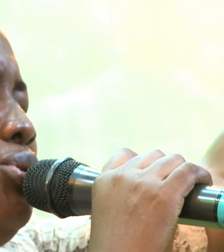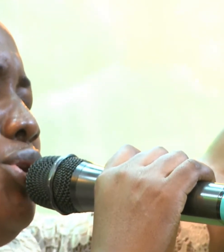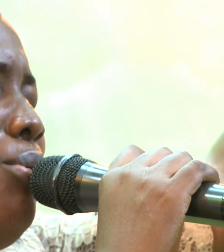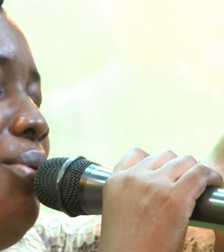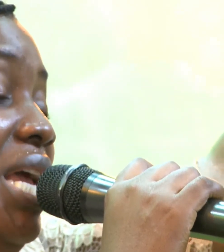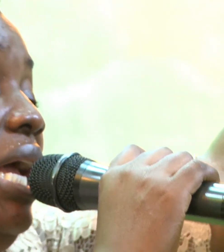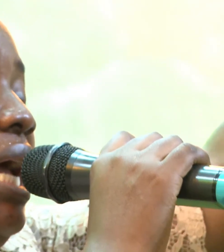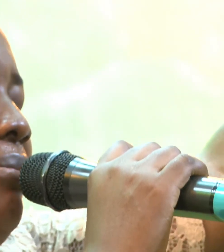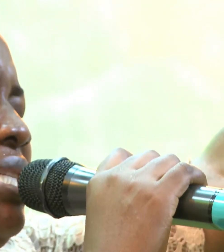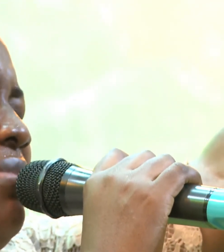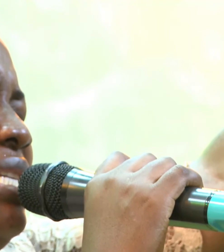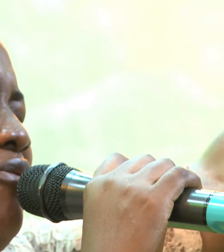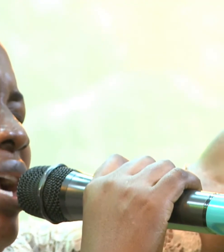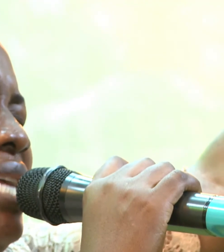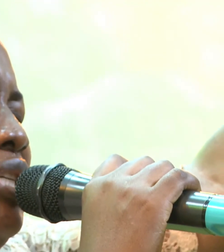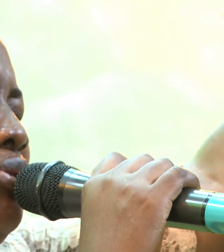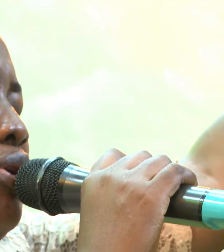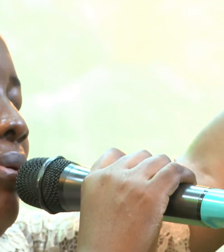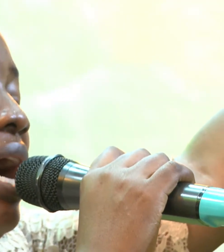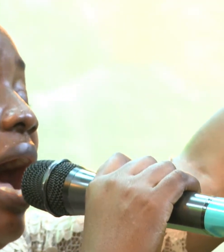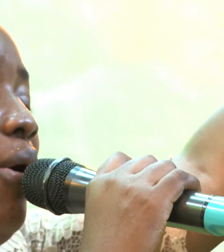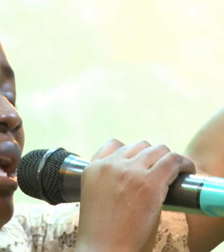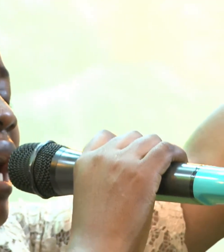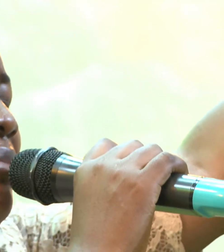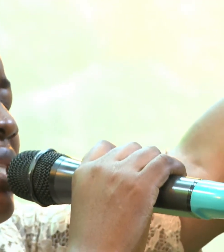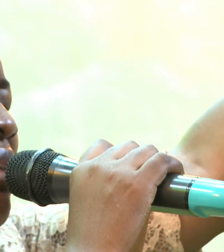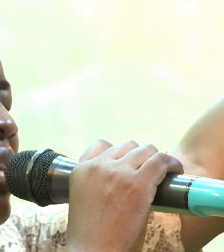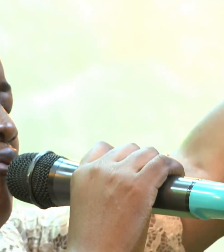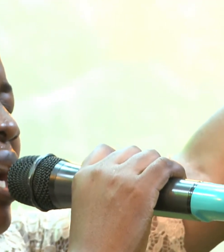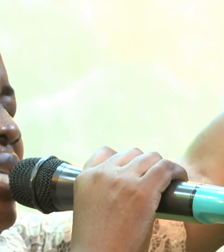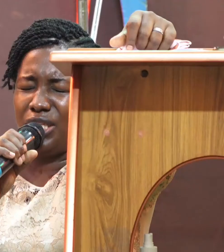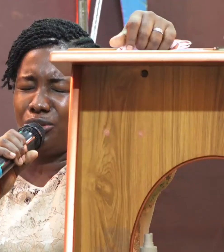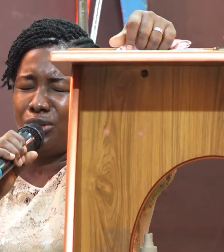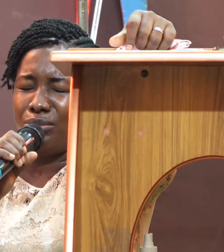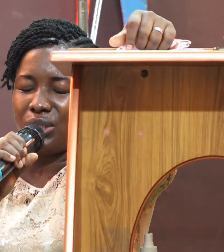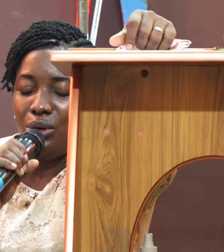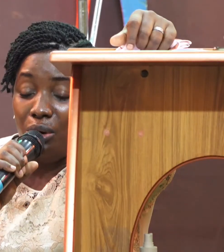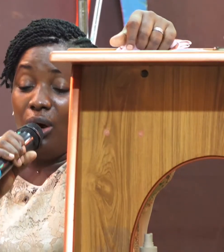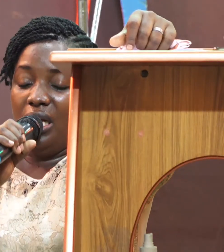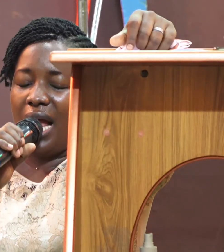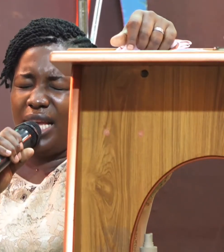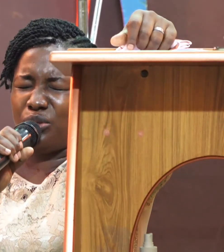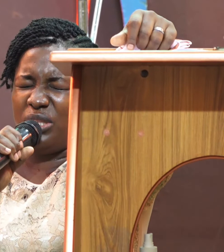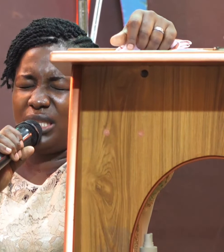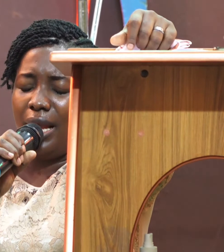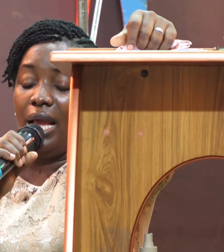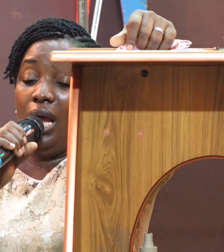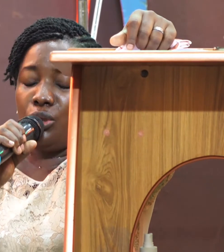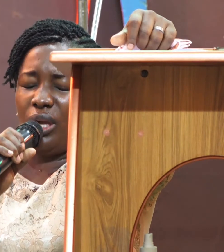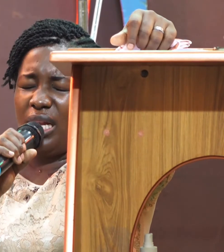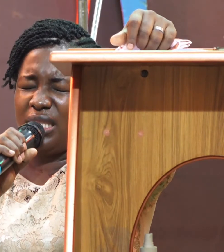gyaffe gijjudde obubi emitima gyaffe nga gijjudde obukaawu emitima gyaffe nga gijjudde obusungu naye